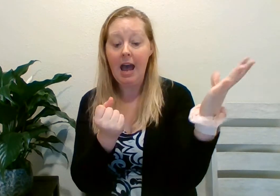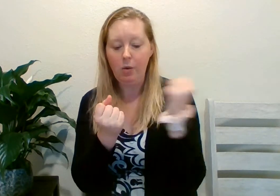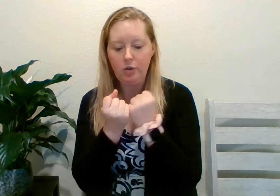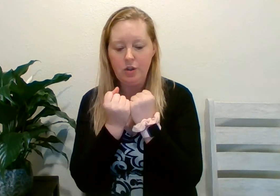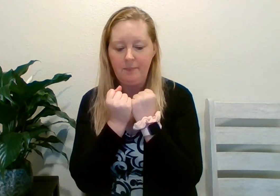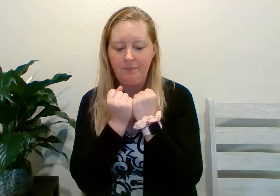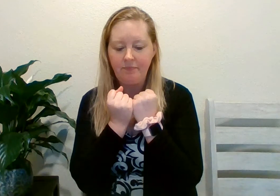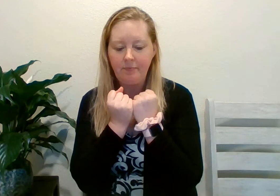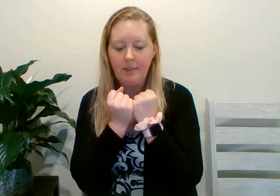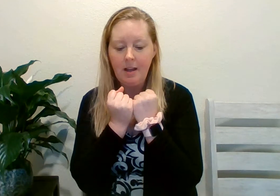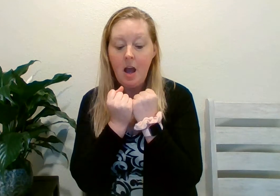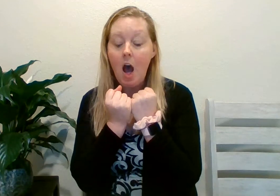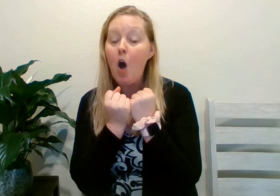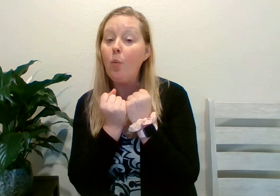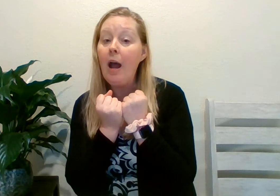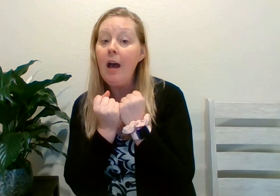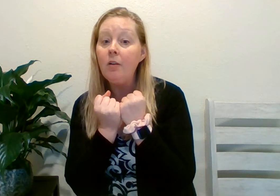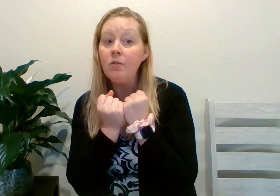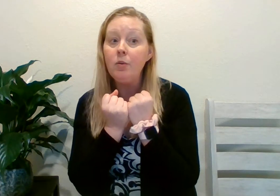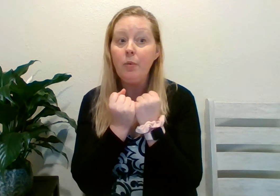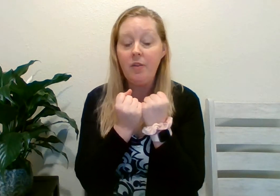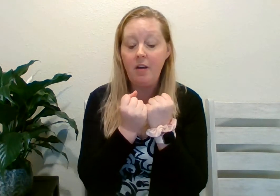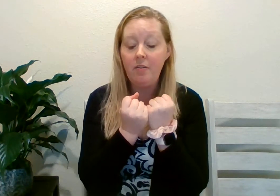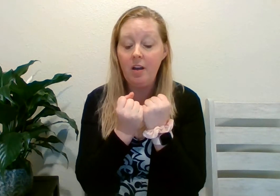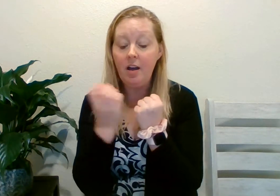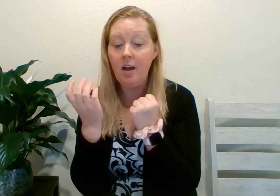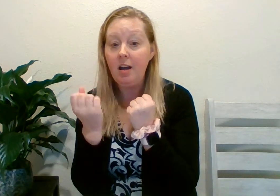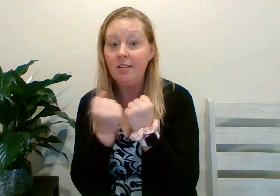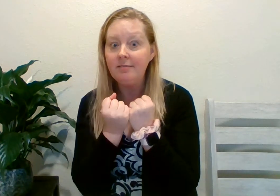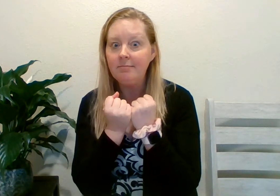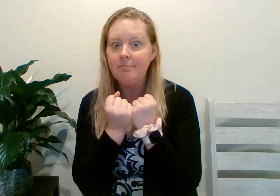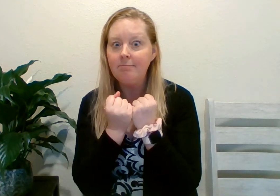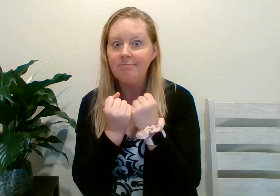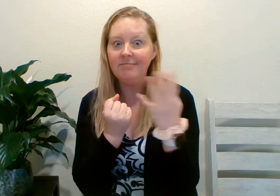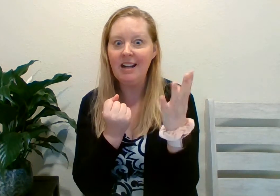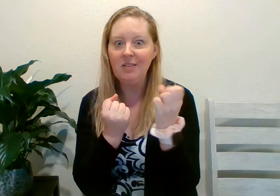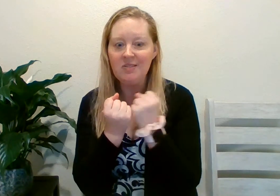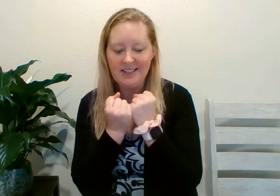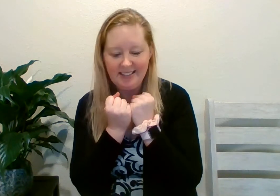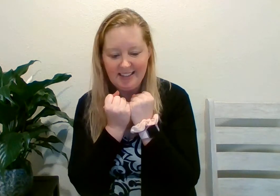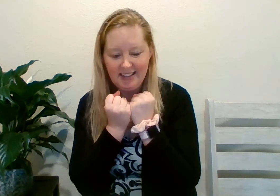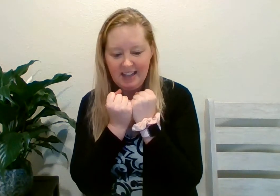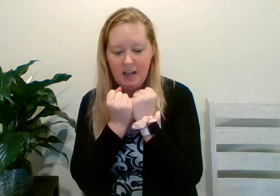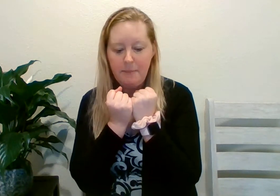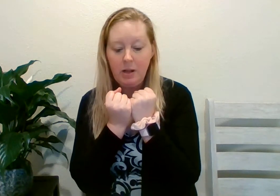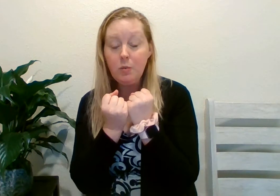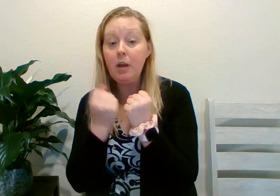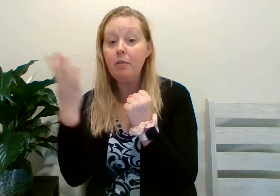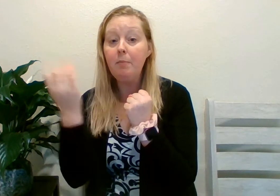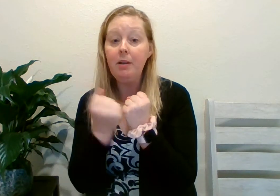Ouch. Around without the uh. Round. Bounce without the b.